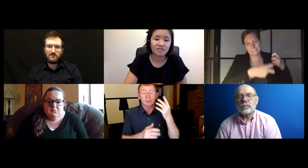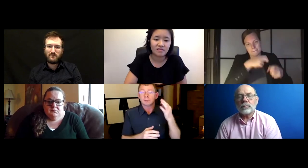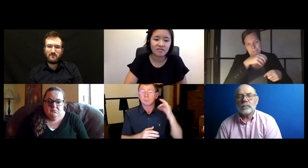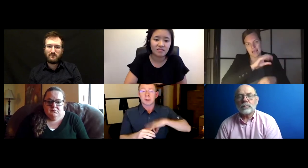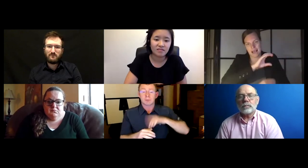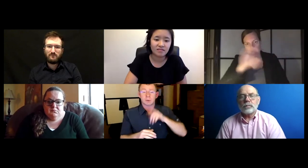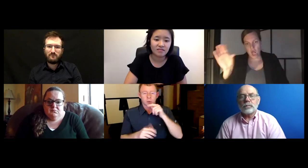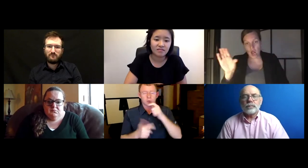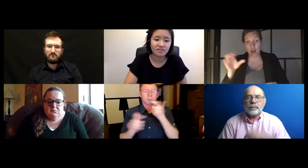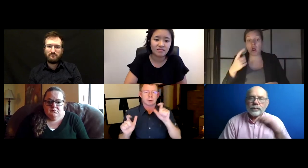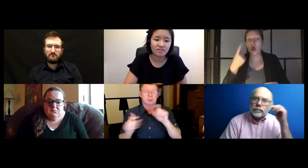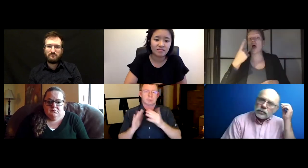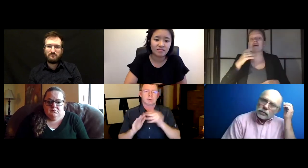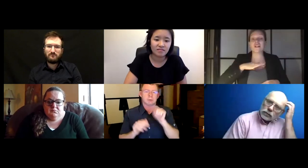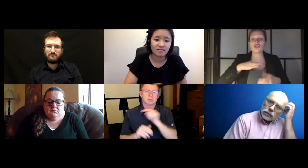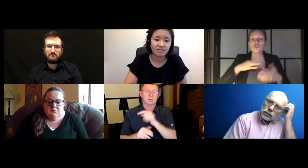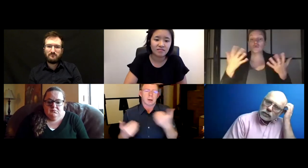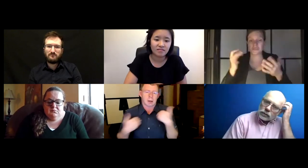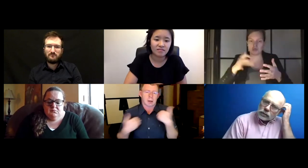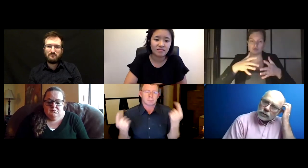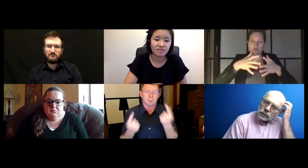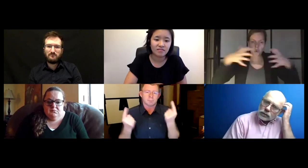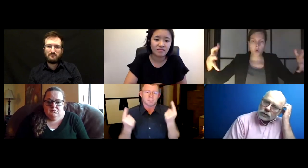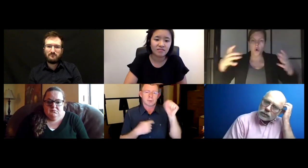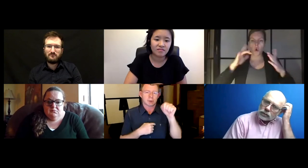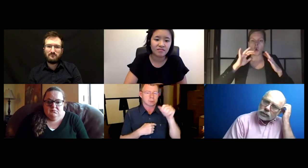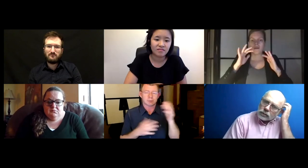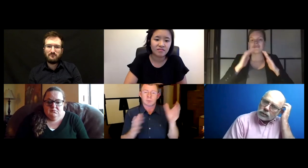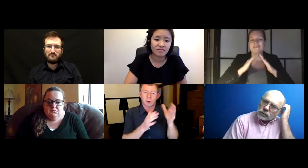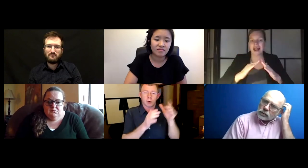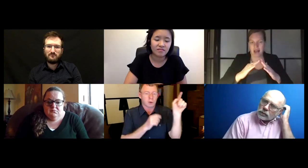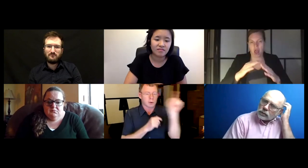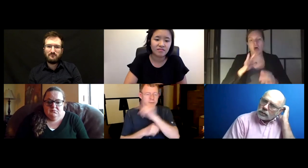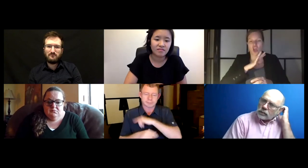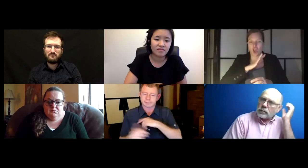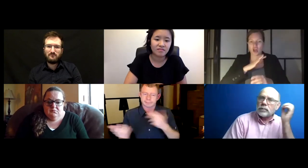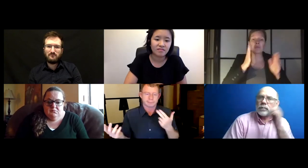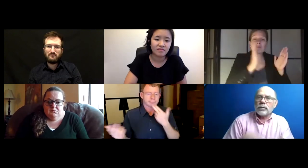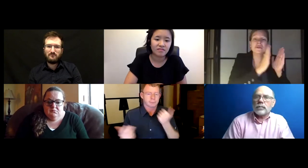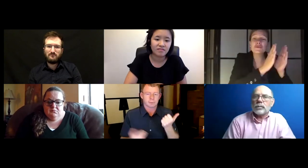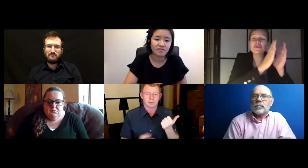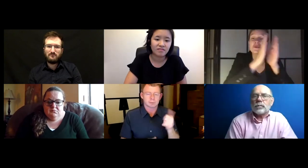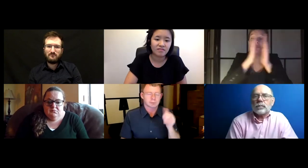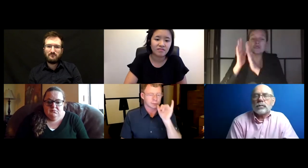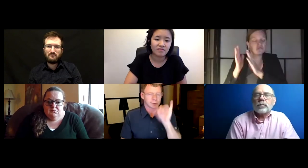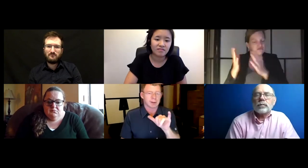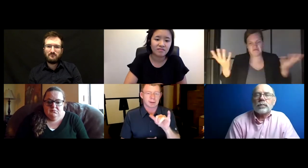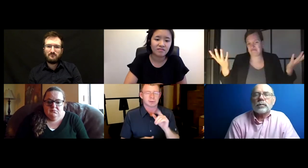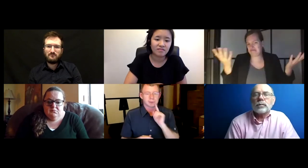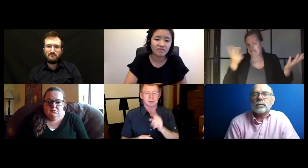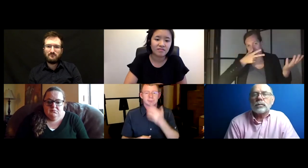that is identified as a huge gap throughout the country. And if we could put something in place, that would be very